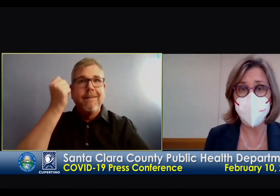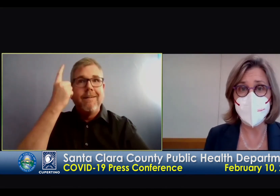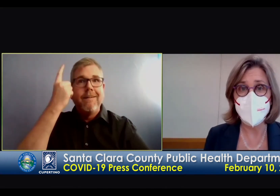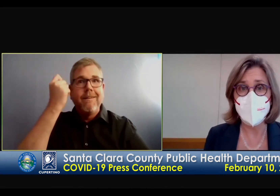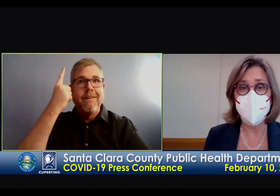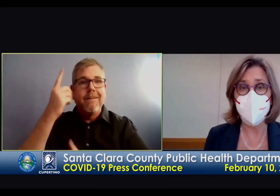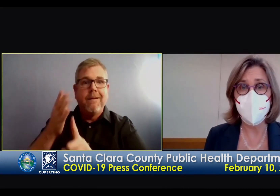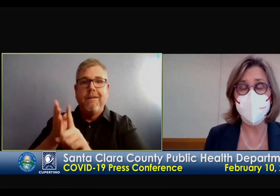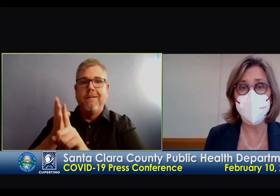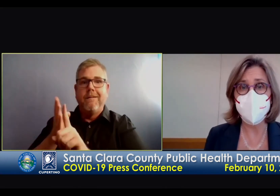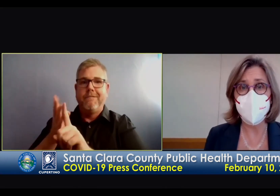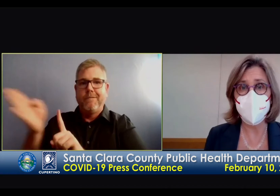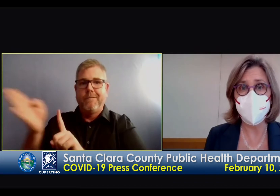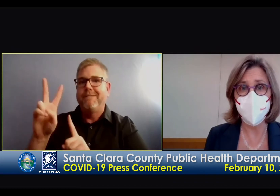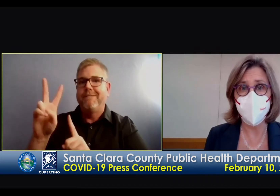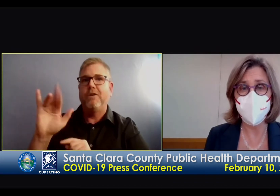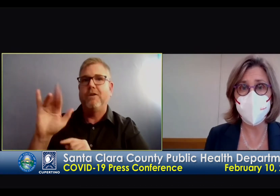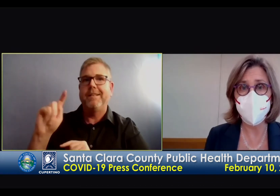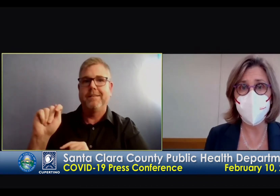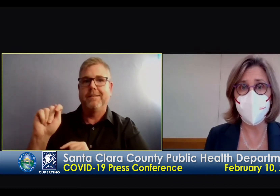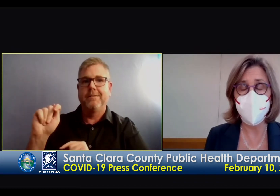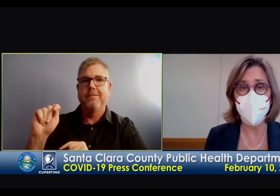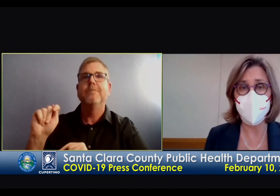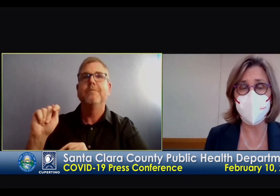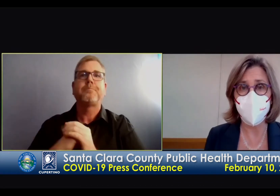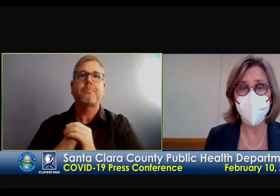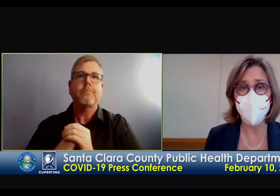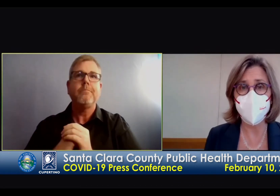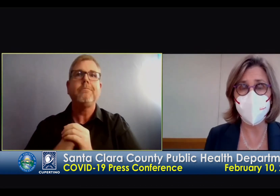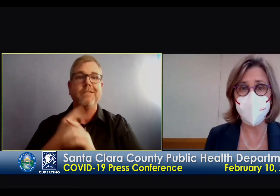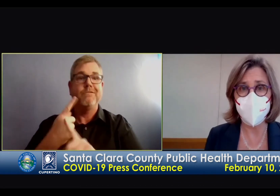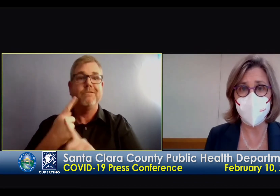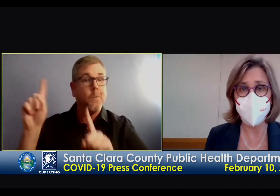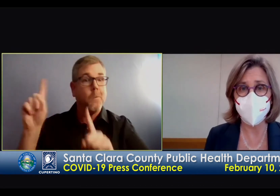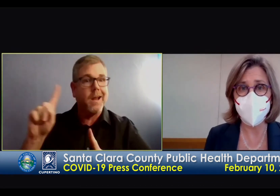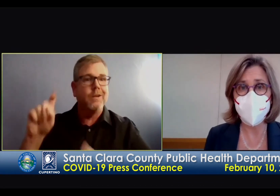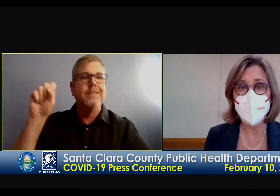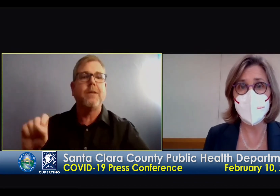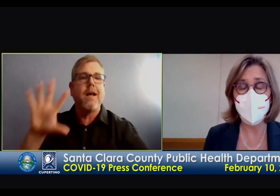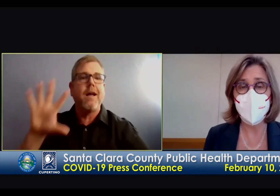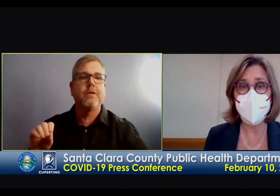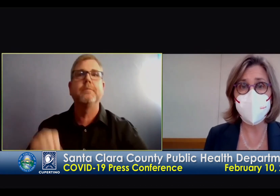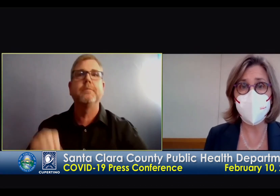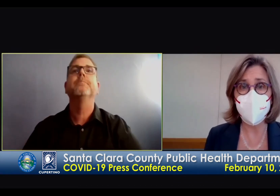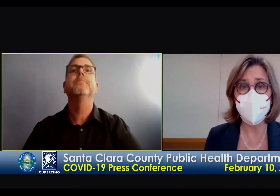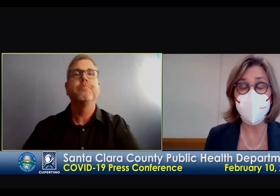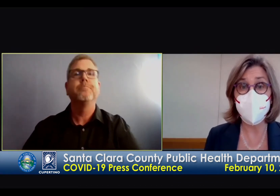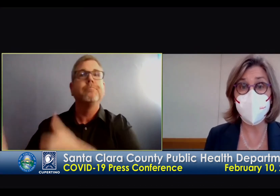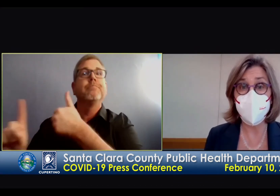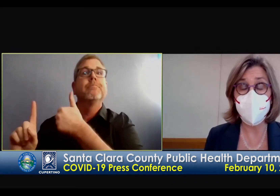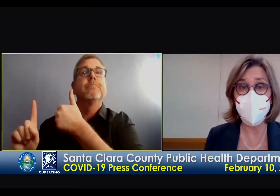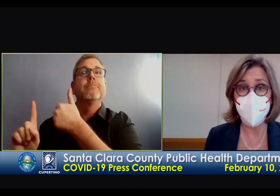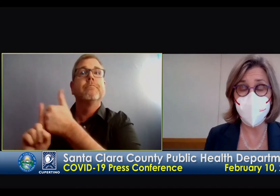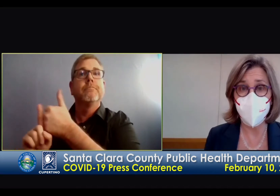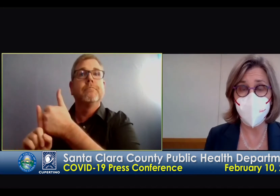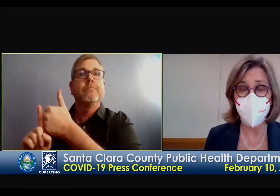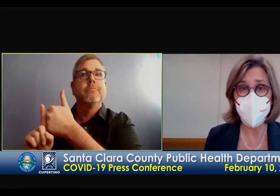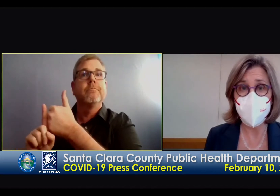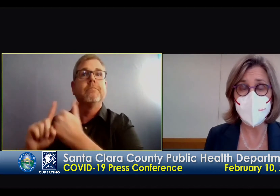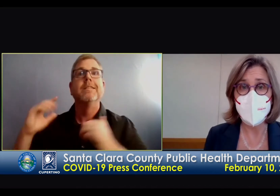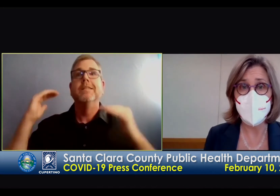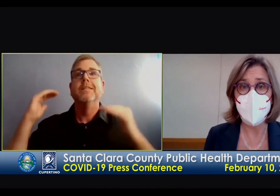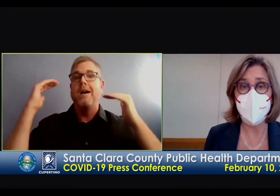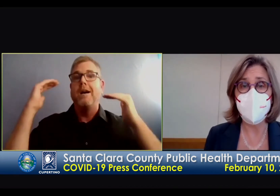variant. So this is an adult who had traveled internationally, returned in